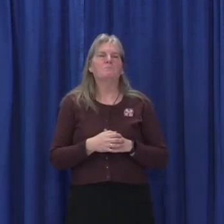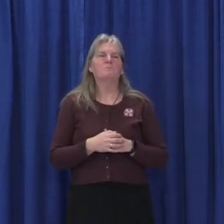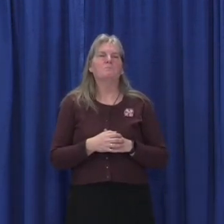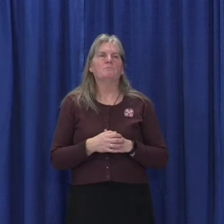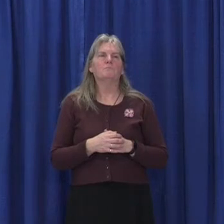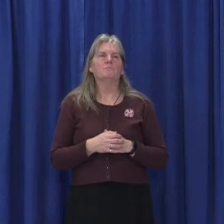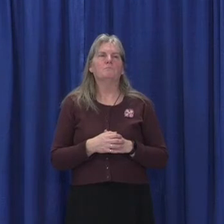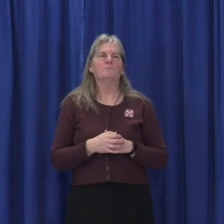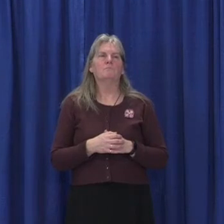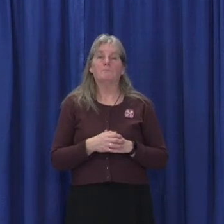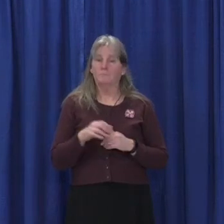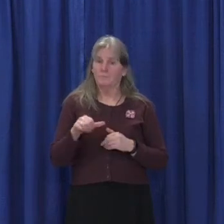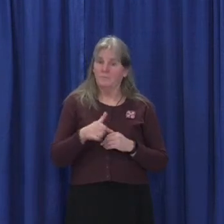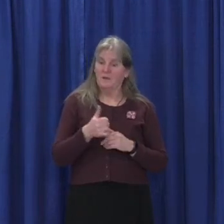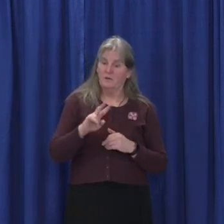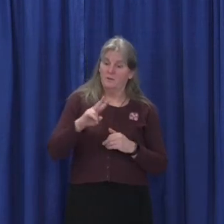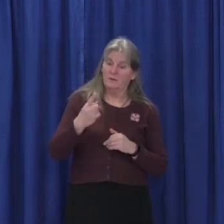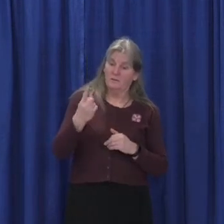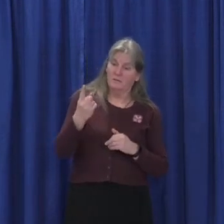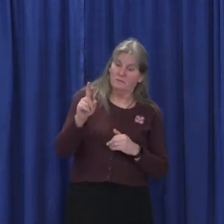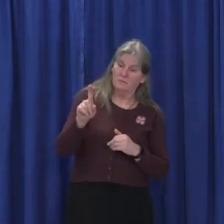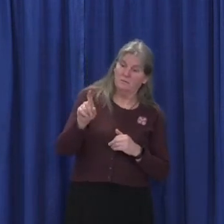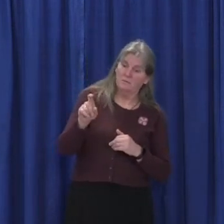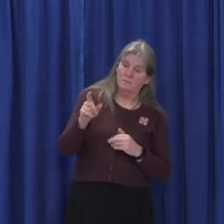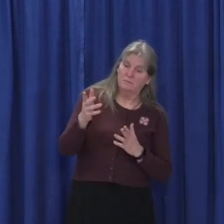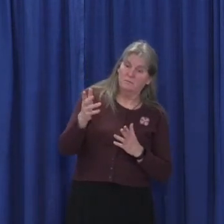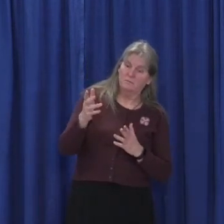Thank you. Amy, do you have a second question?